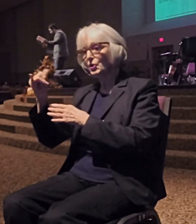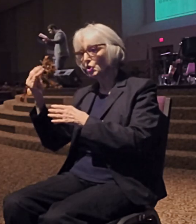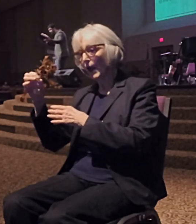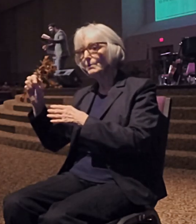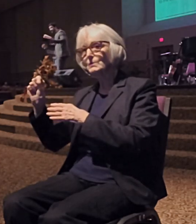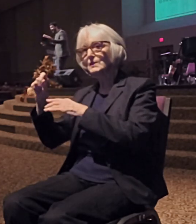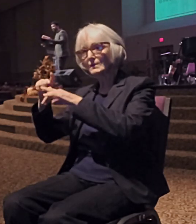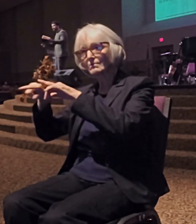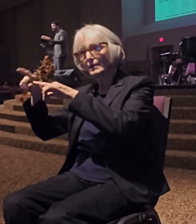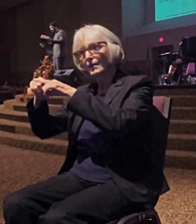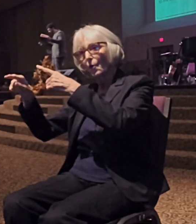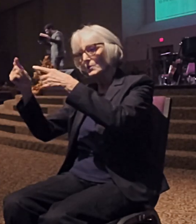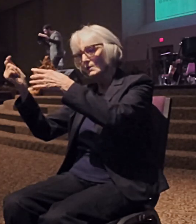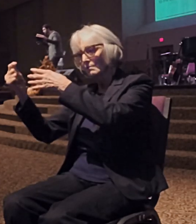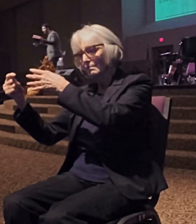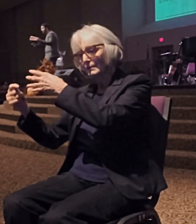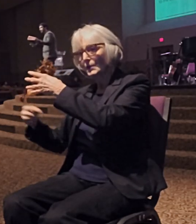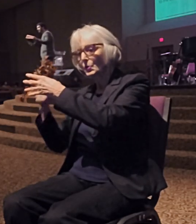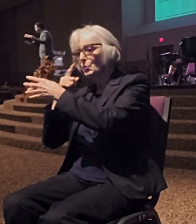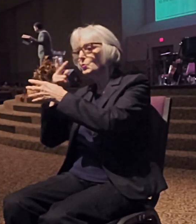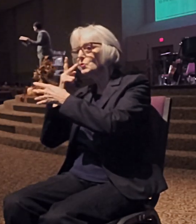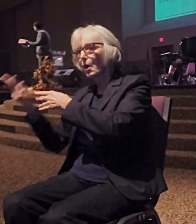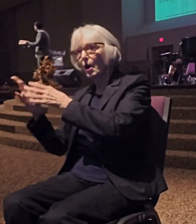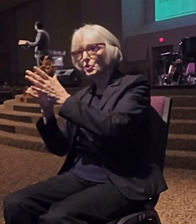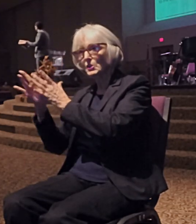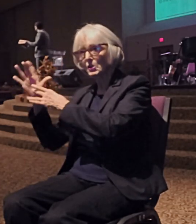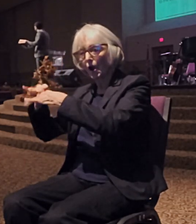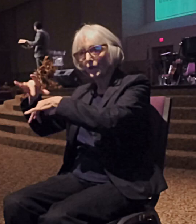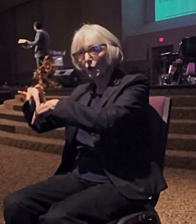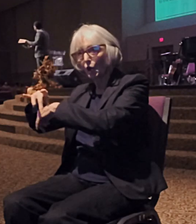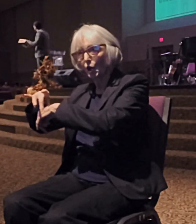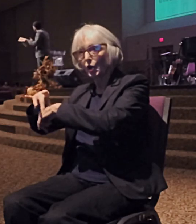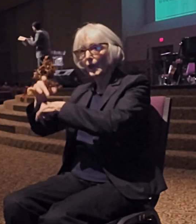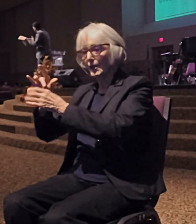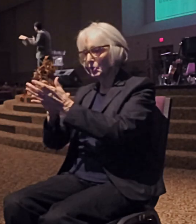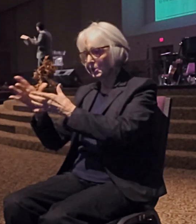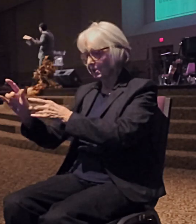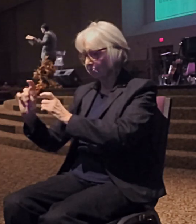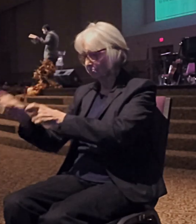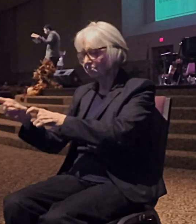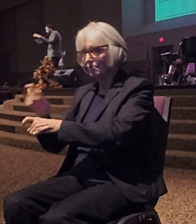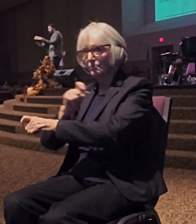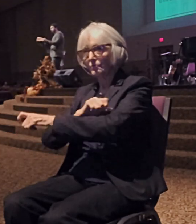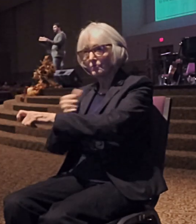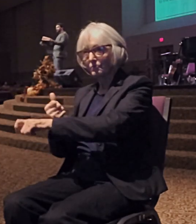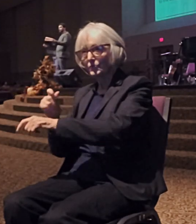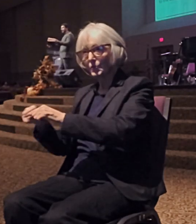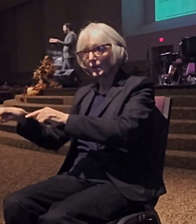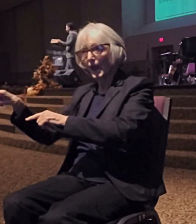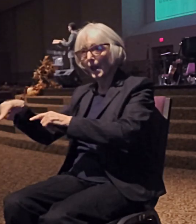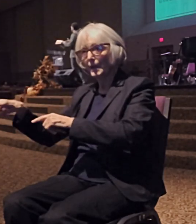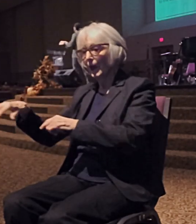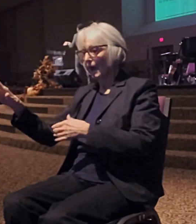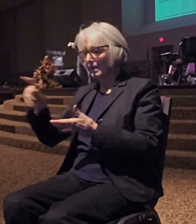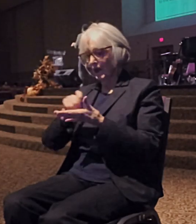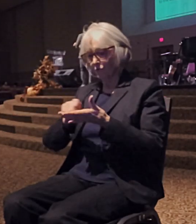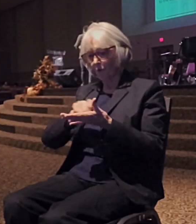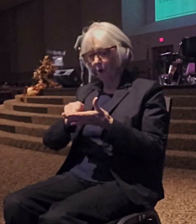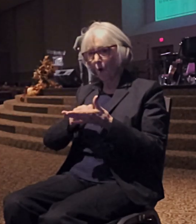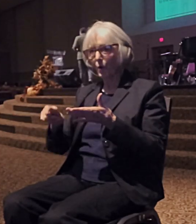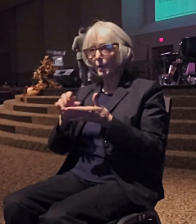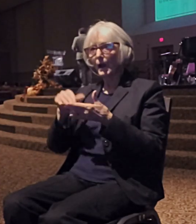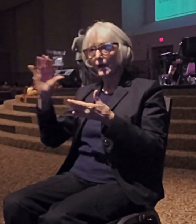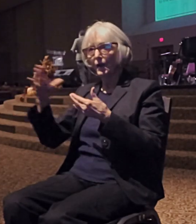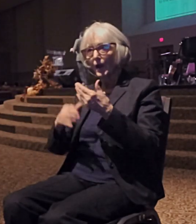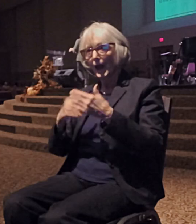others, these specific eyewitnesses that were sovereignly sanctioned by Jesus who either wrote by their own hand or it was